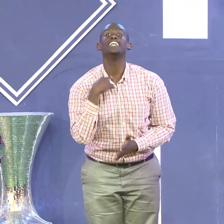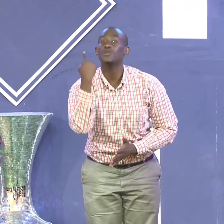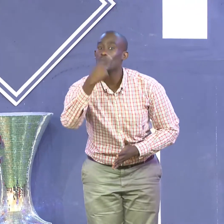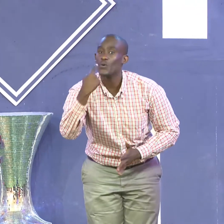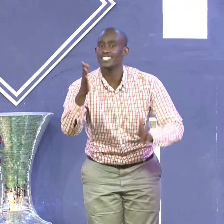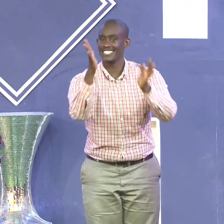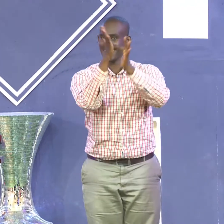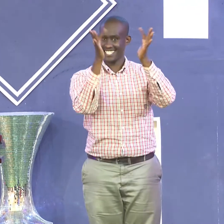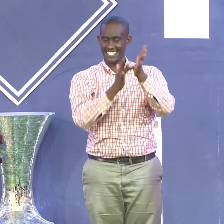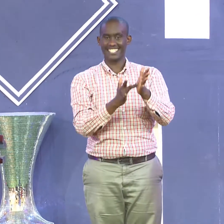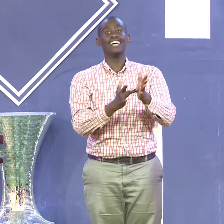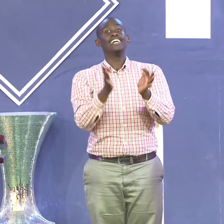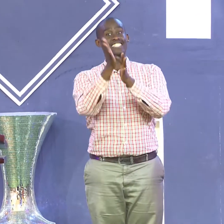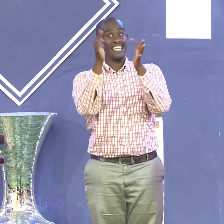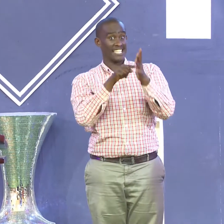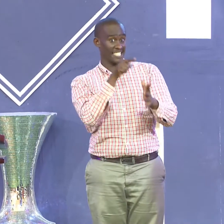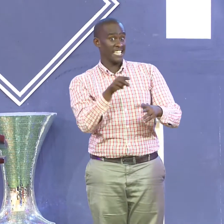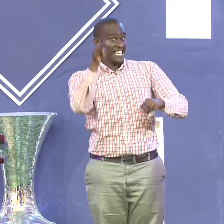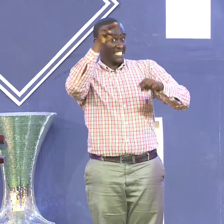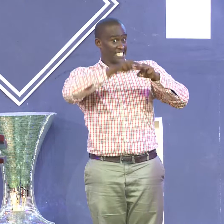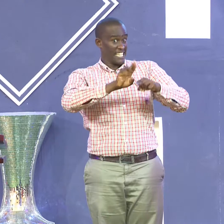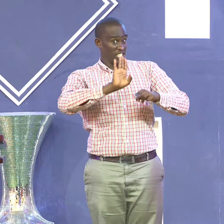need Jesus to sit in our